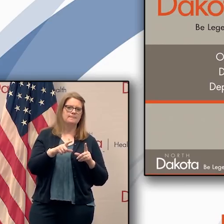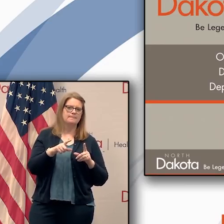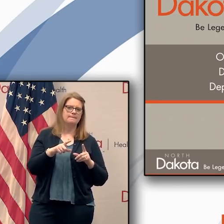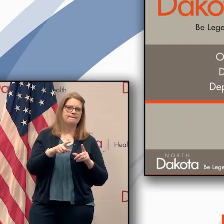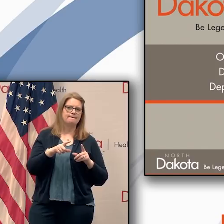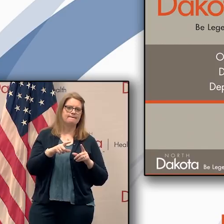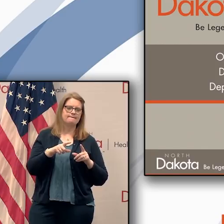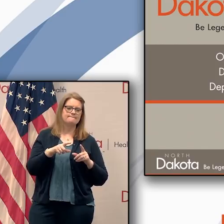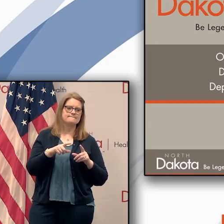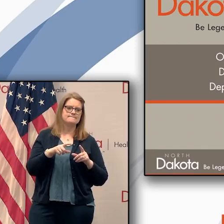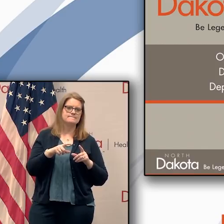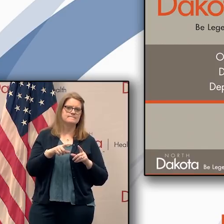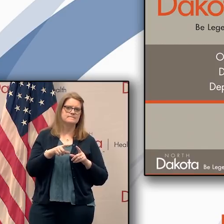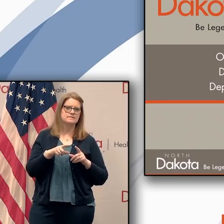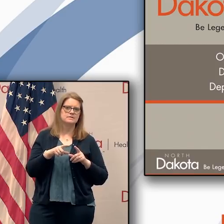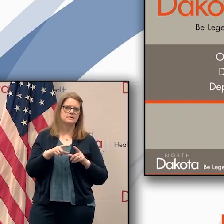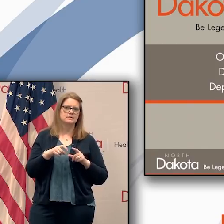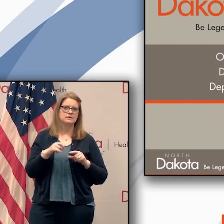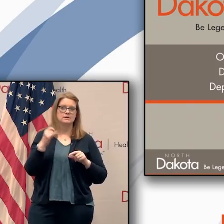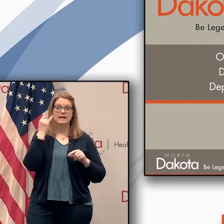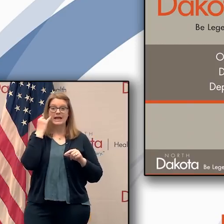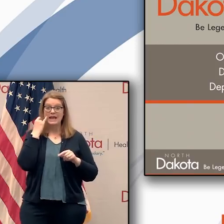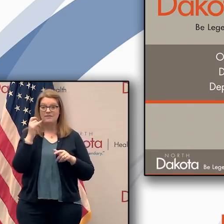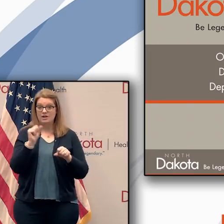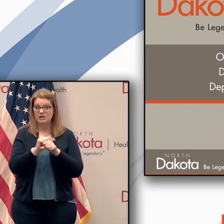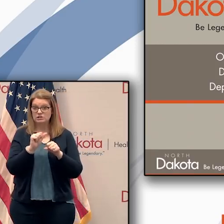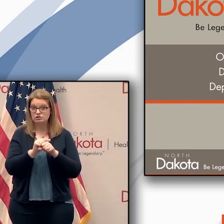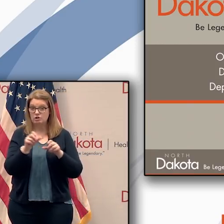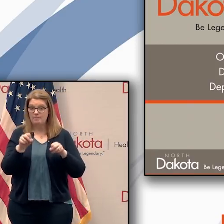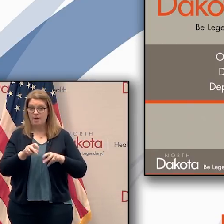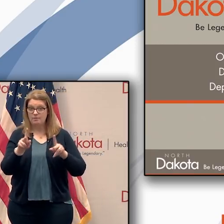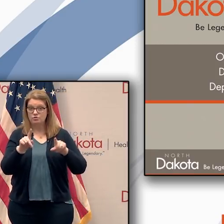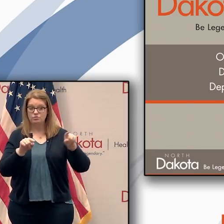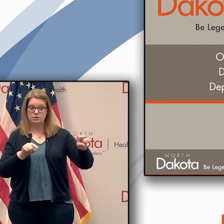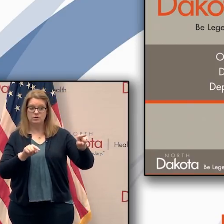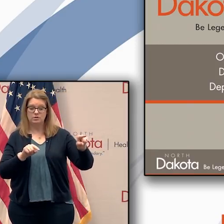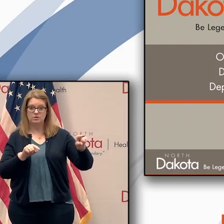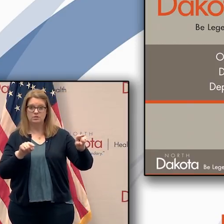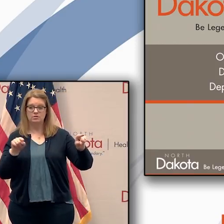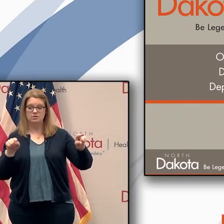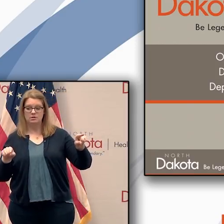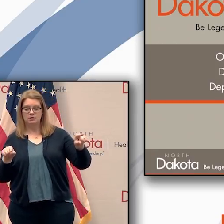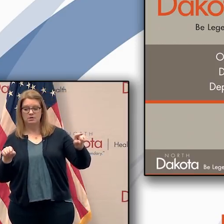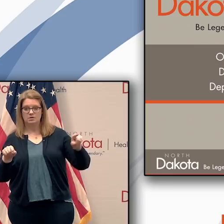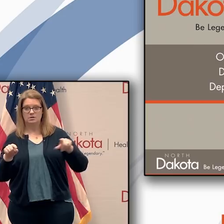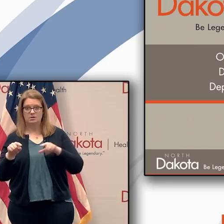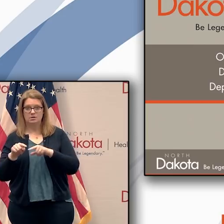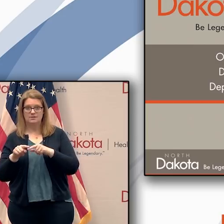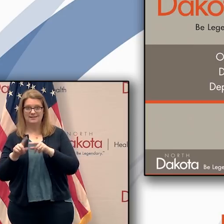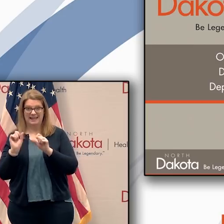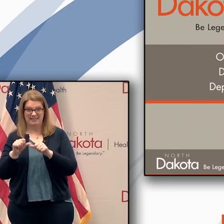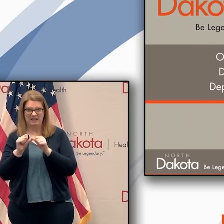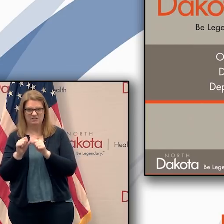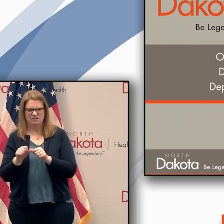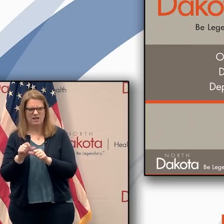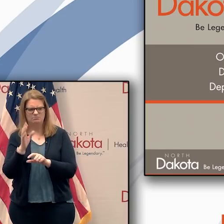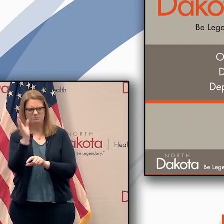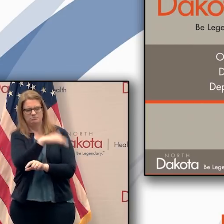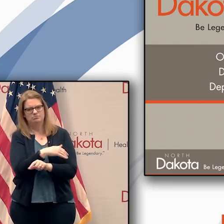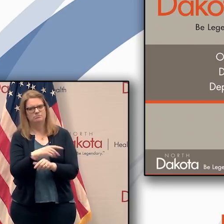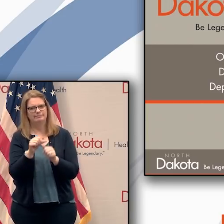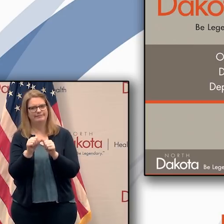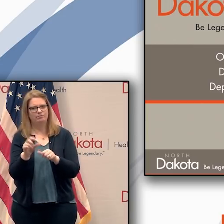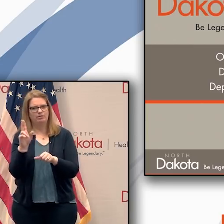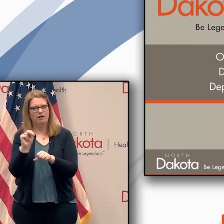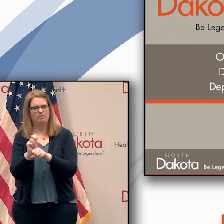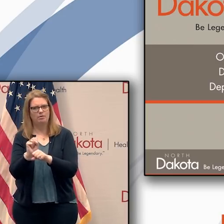cannot choose to remain on unemployment if they have a job opportunity that has been provided to them. And so, as Brian would say,